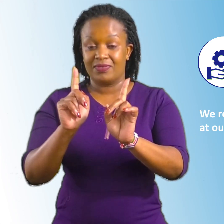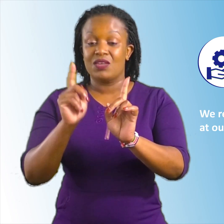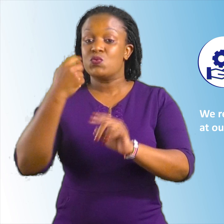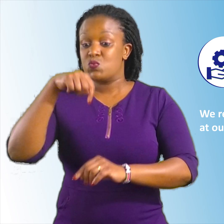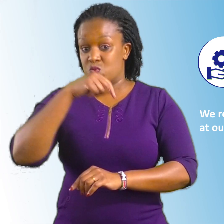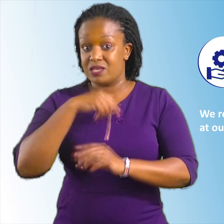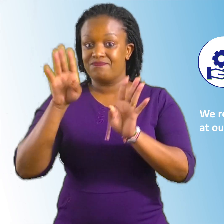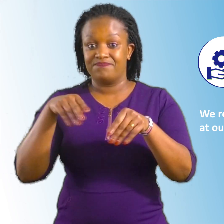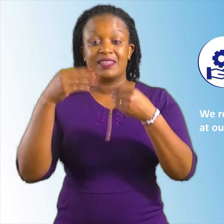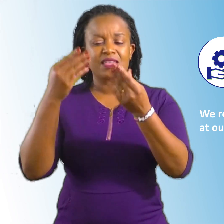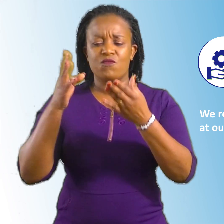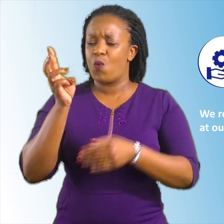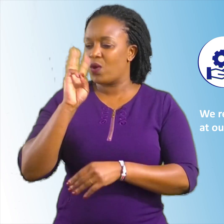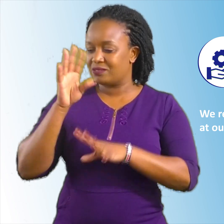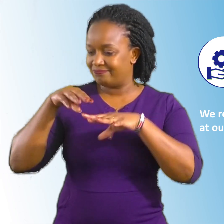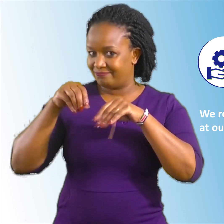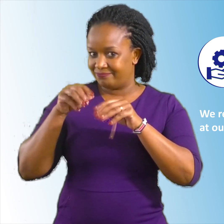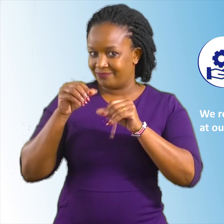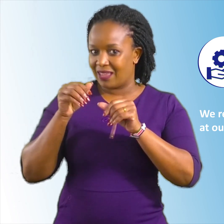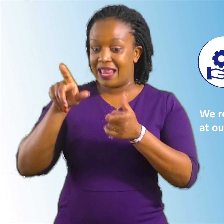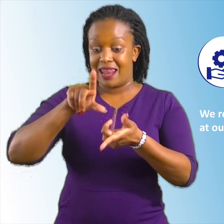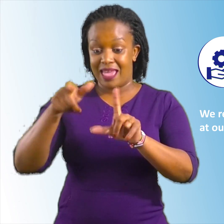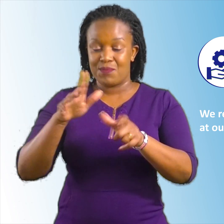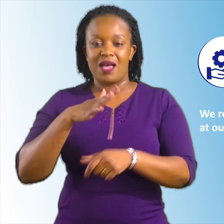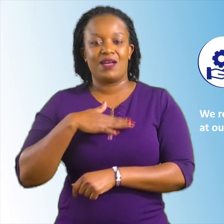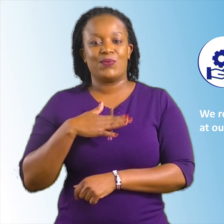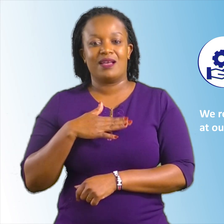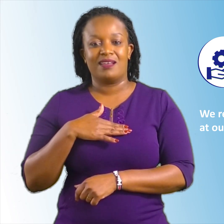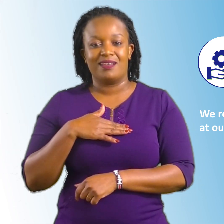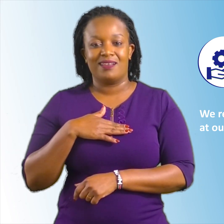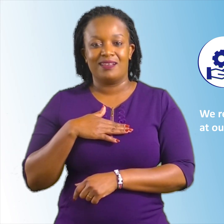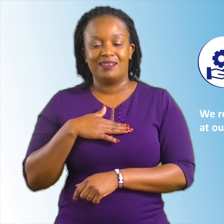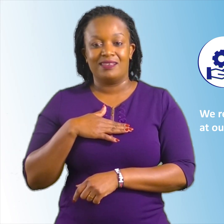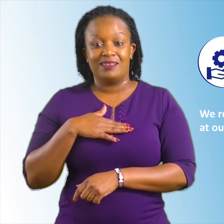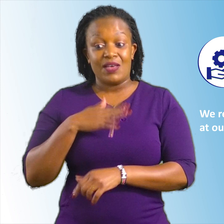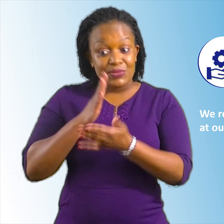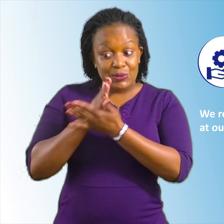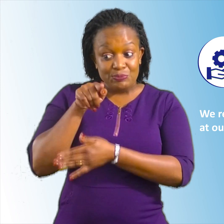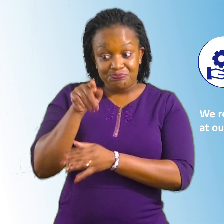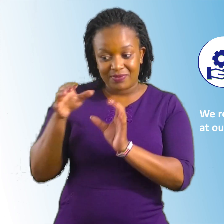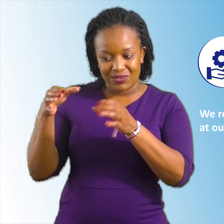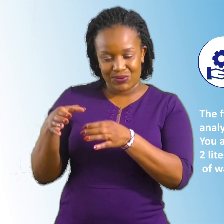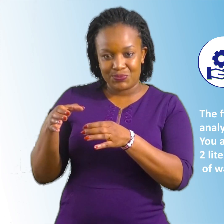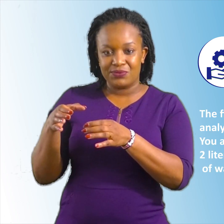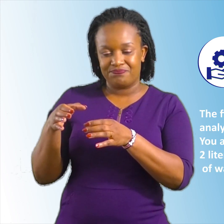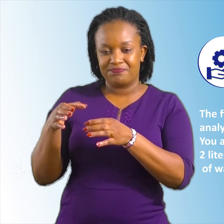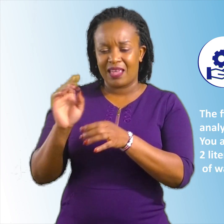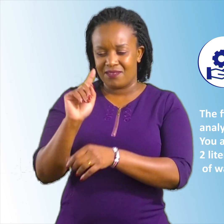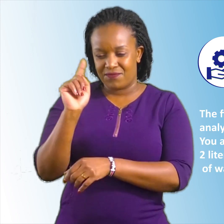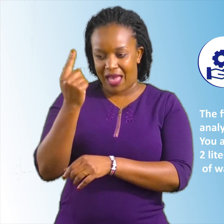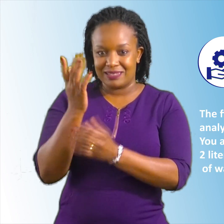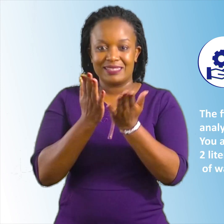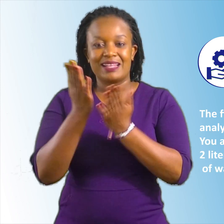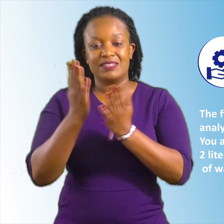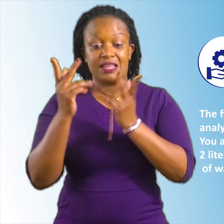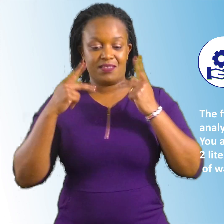We render various water quality tests at our laboratories. Under this category, the first